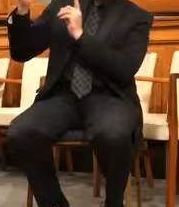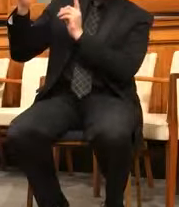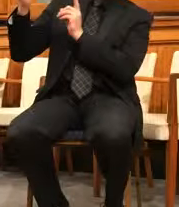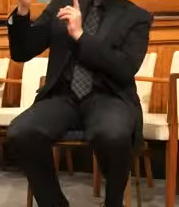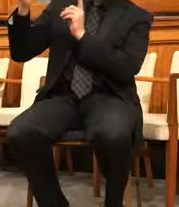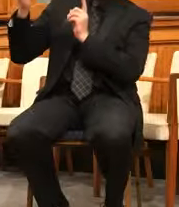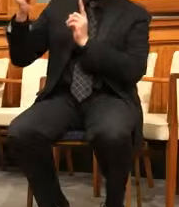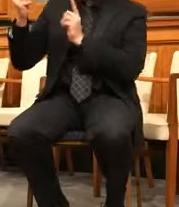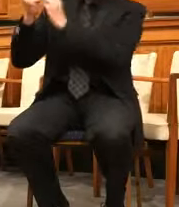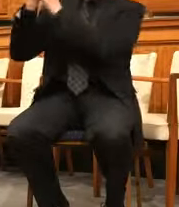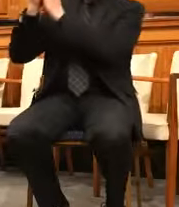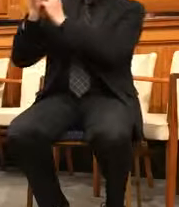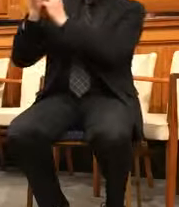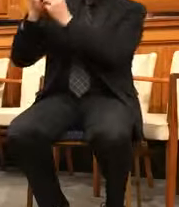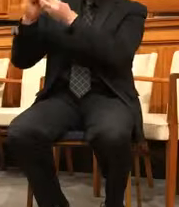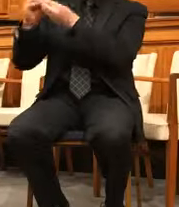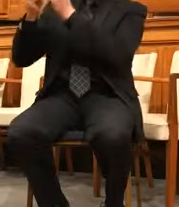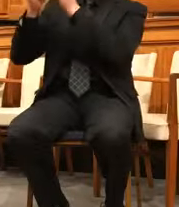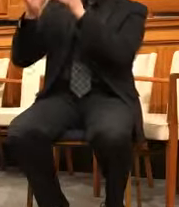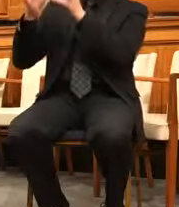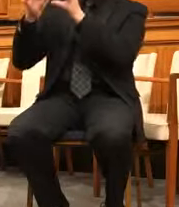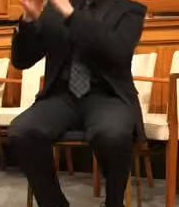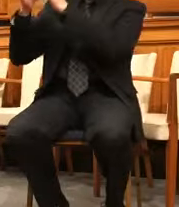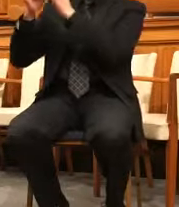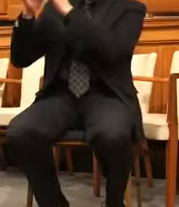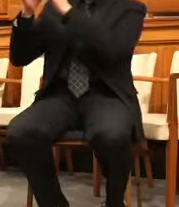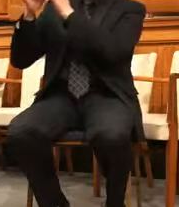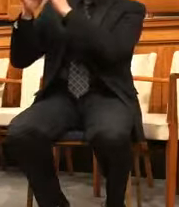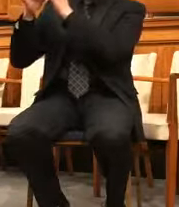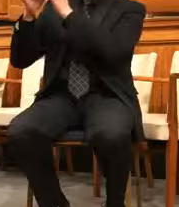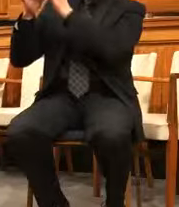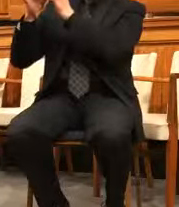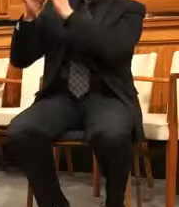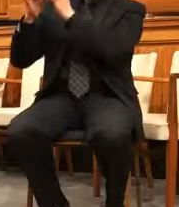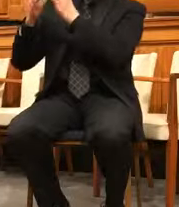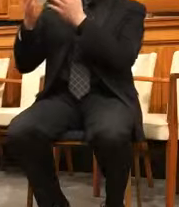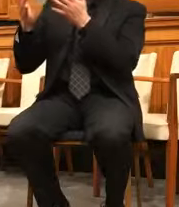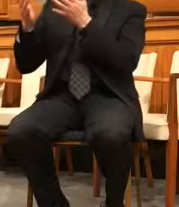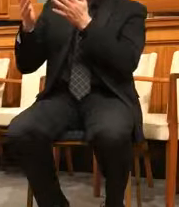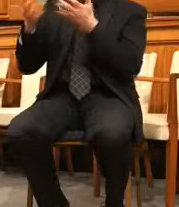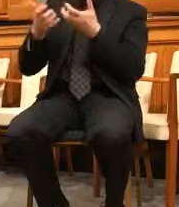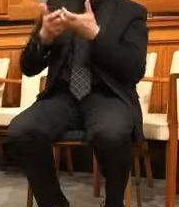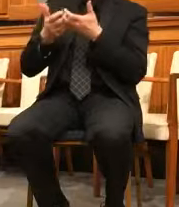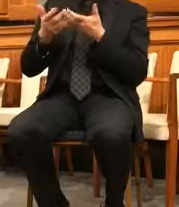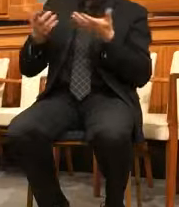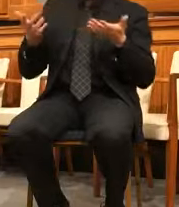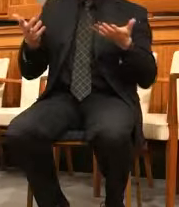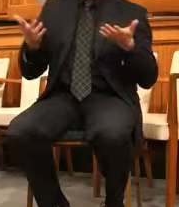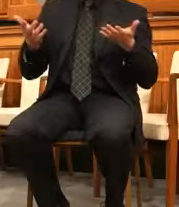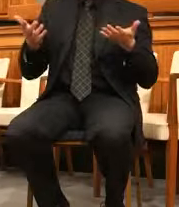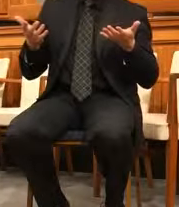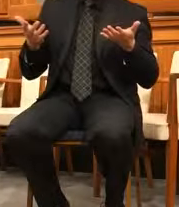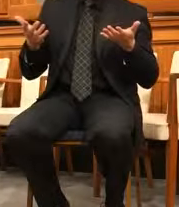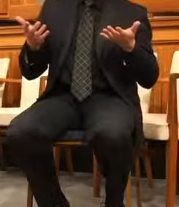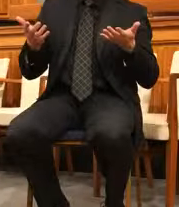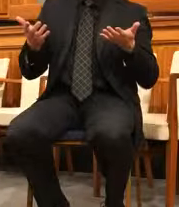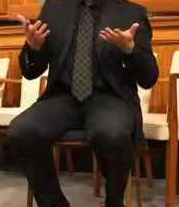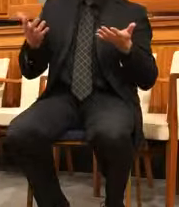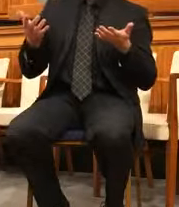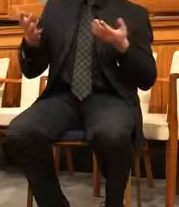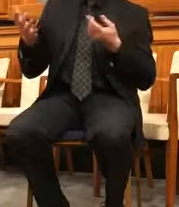into connection, relationship with Him. How is it to be done?